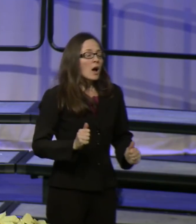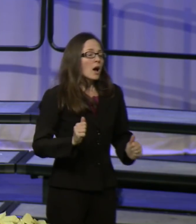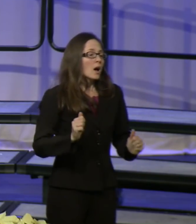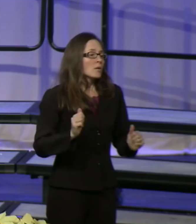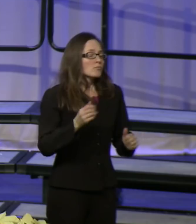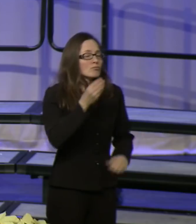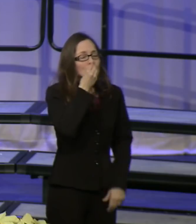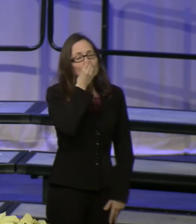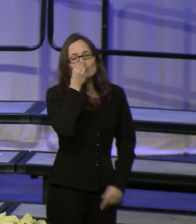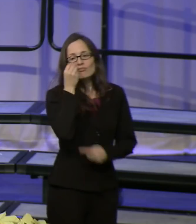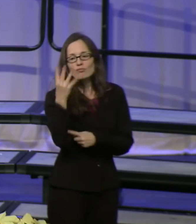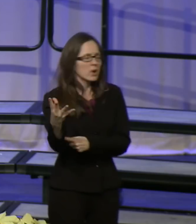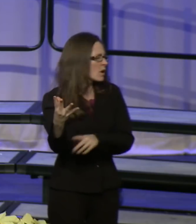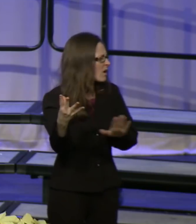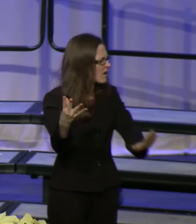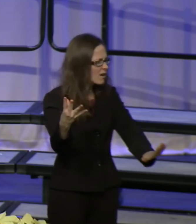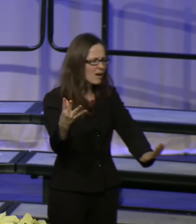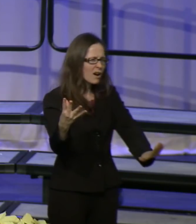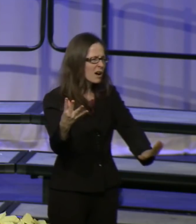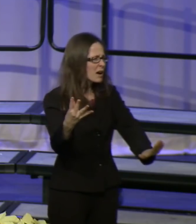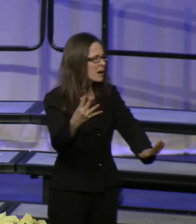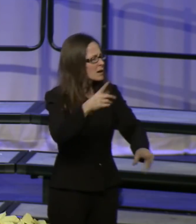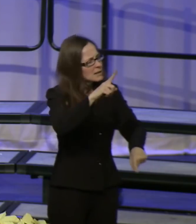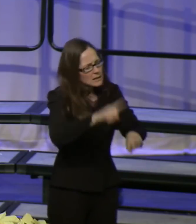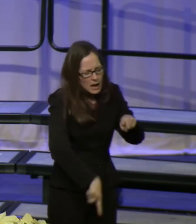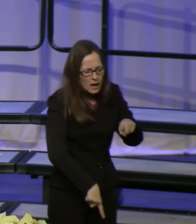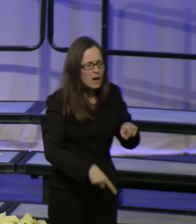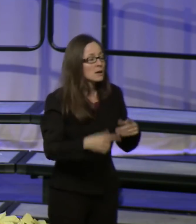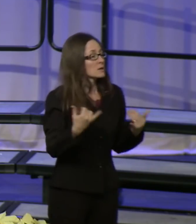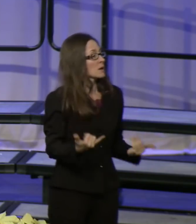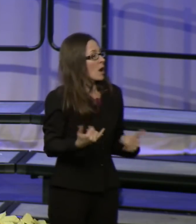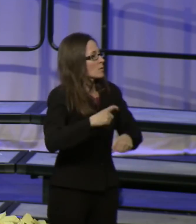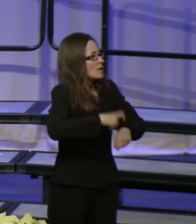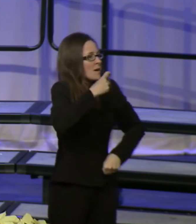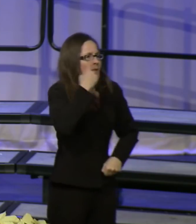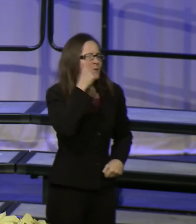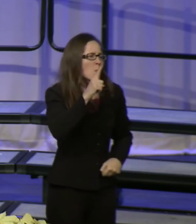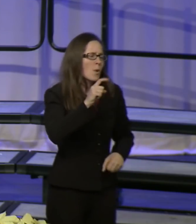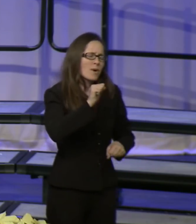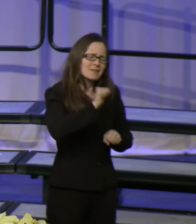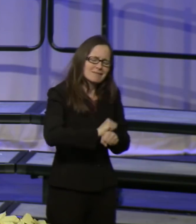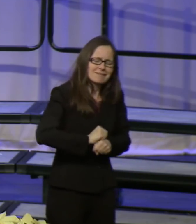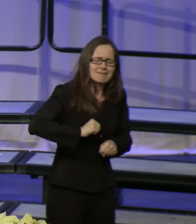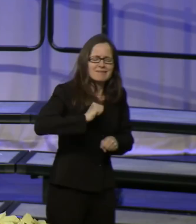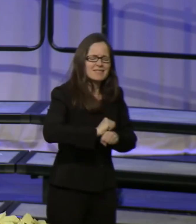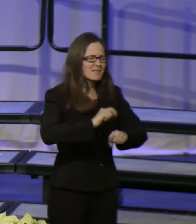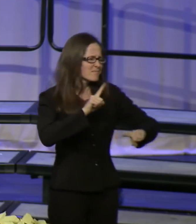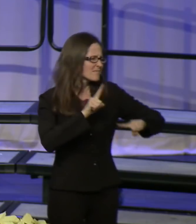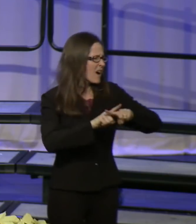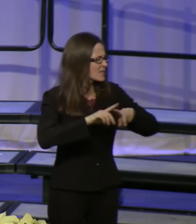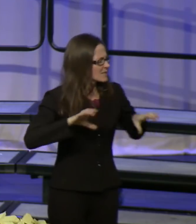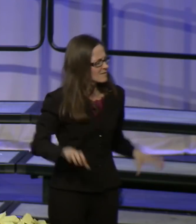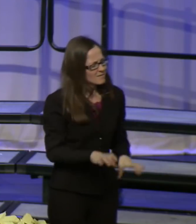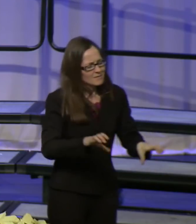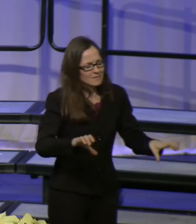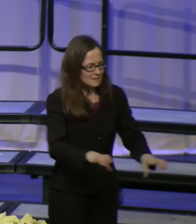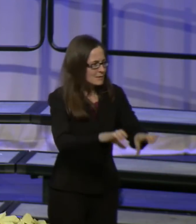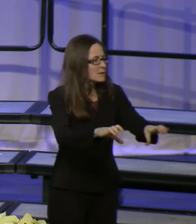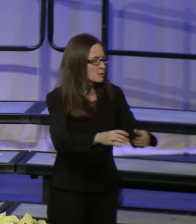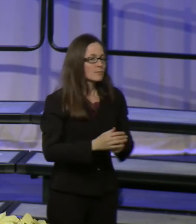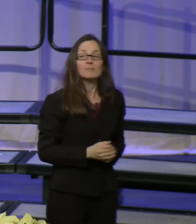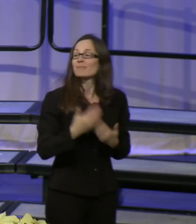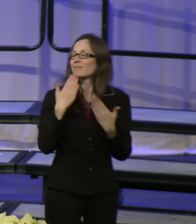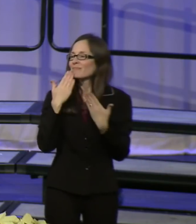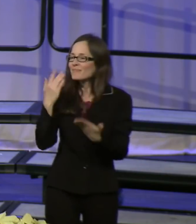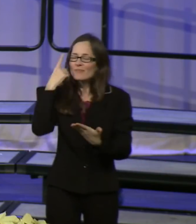complacency. This is a time for vigorous and positive action. Thank you to my new colleagues, to our